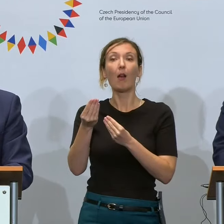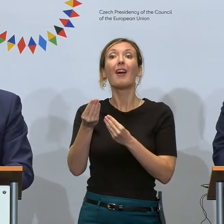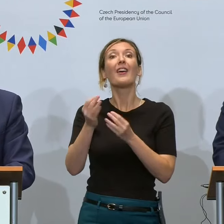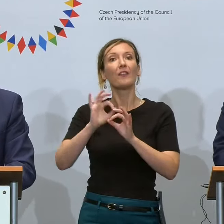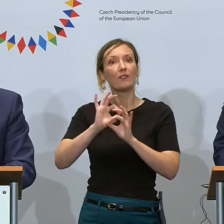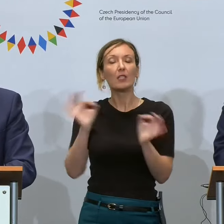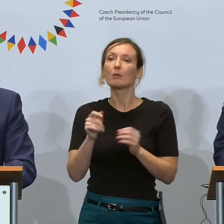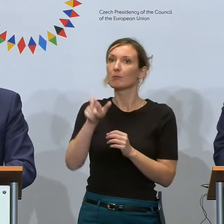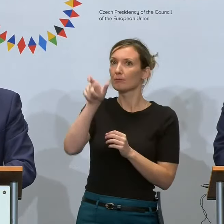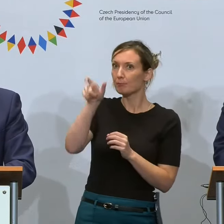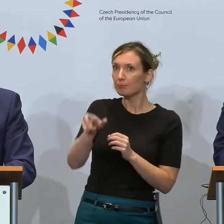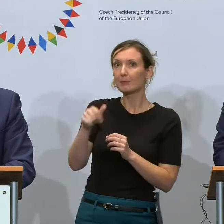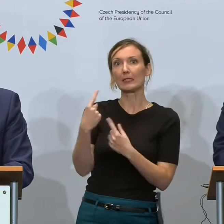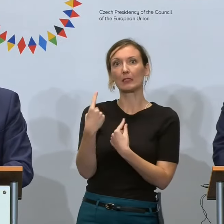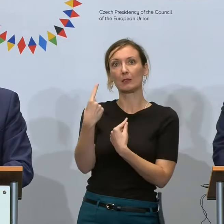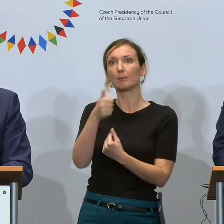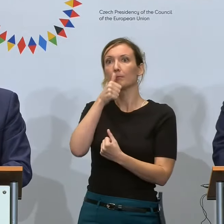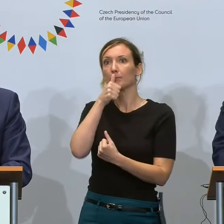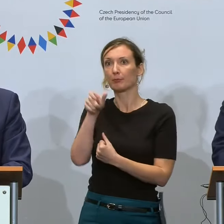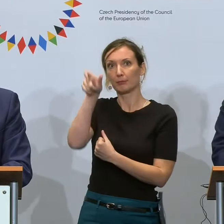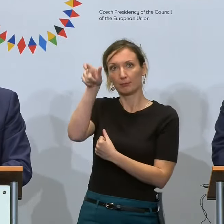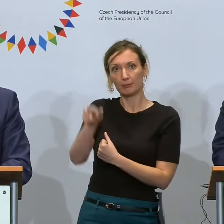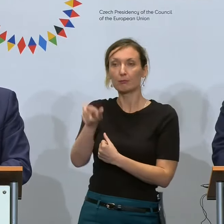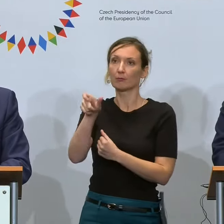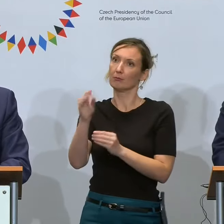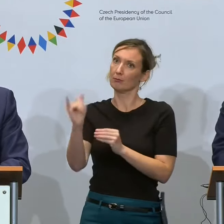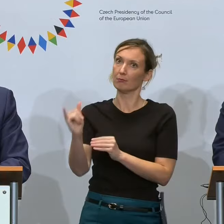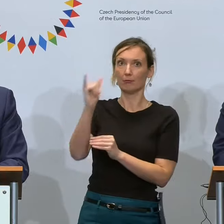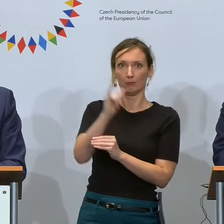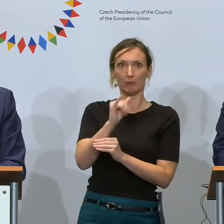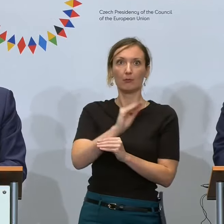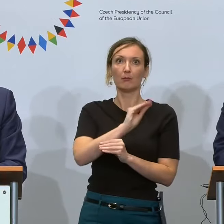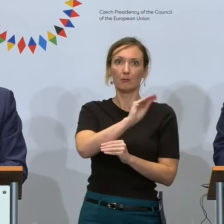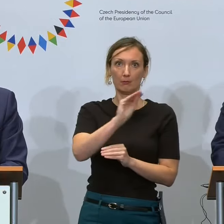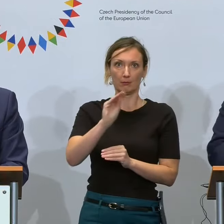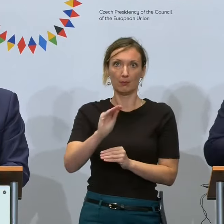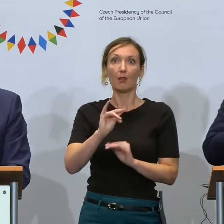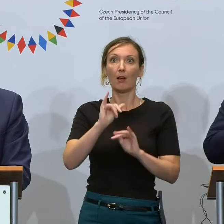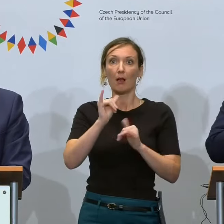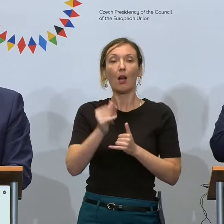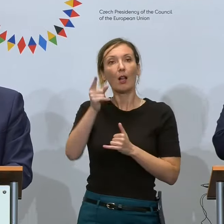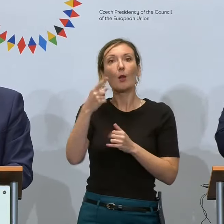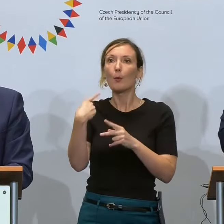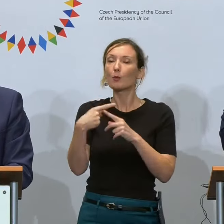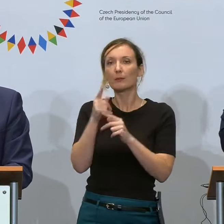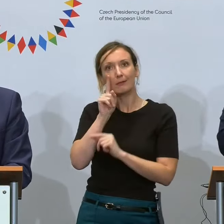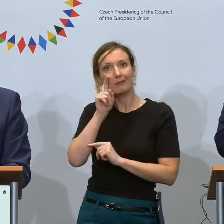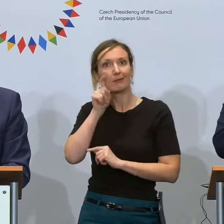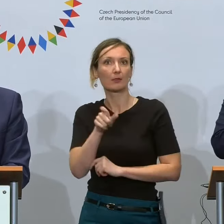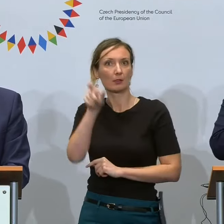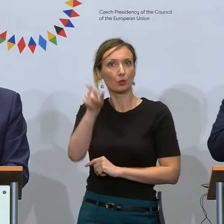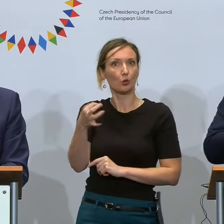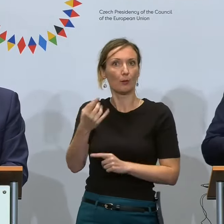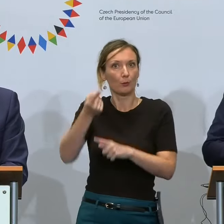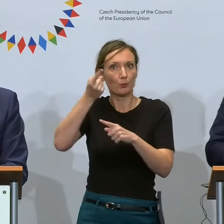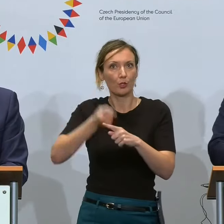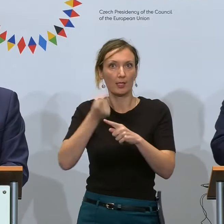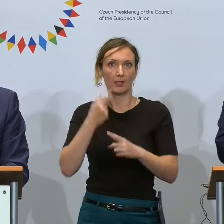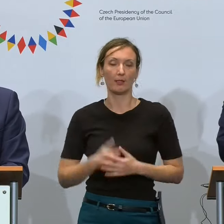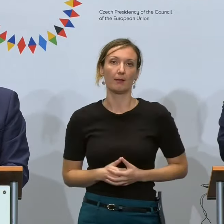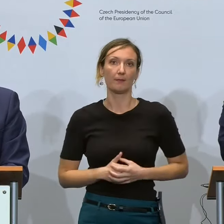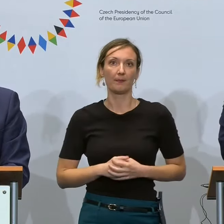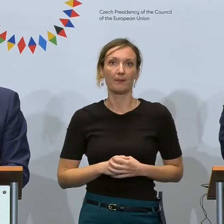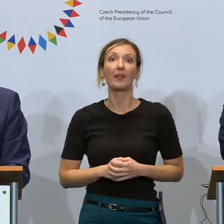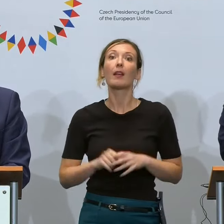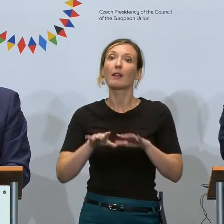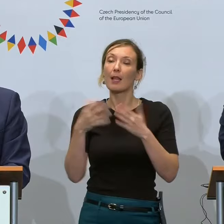basis on a thorough statement of each individual case and especially for